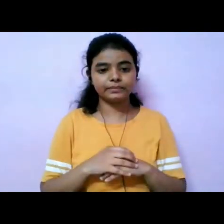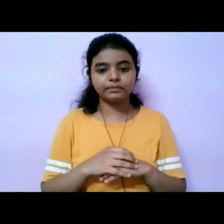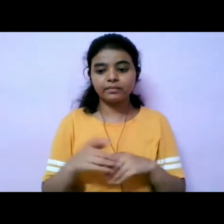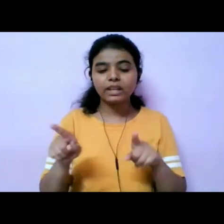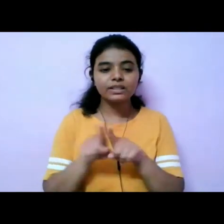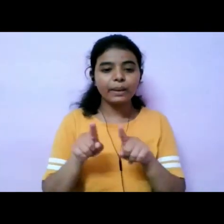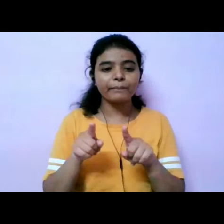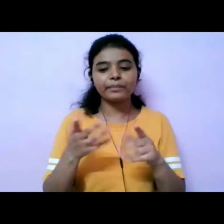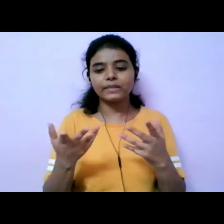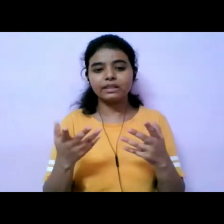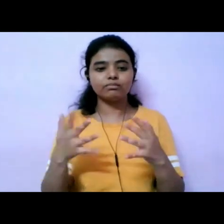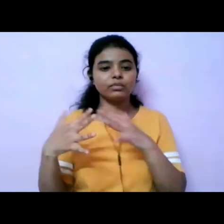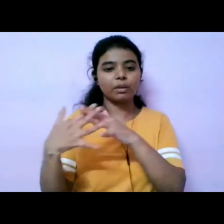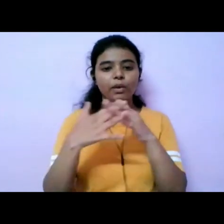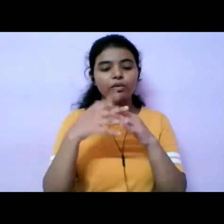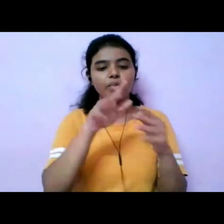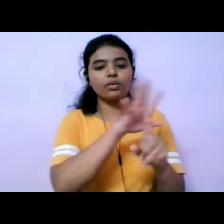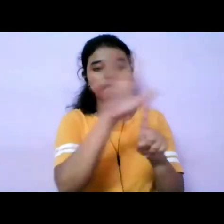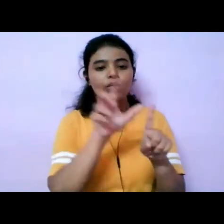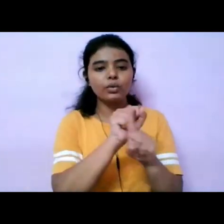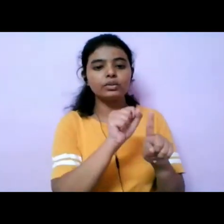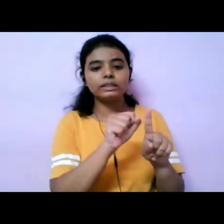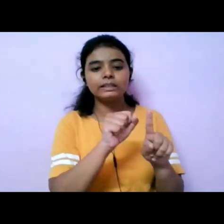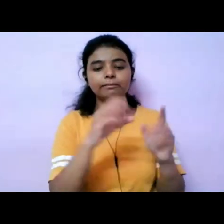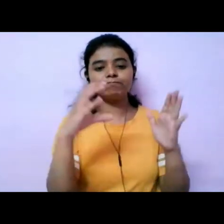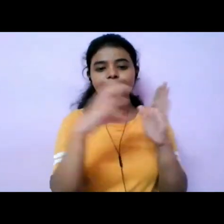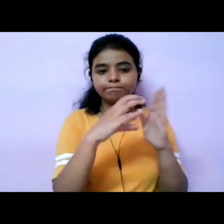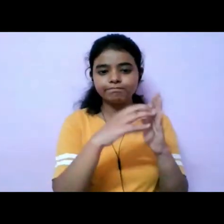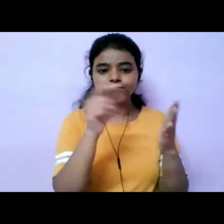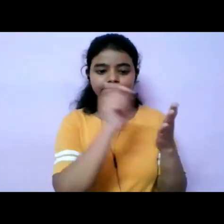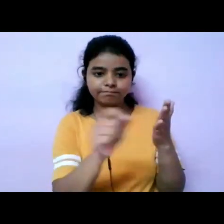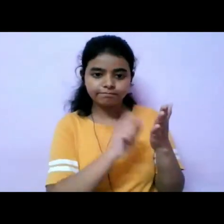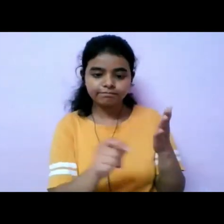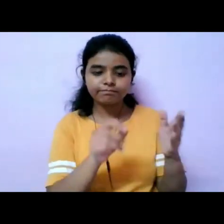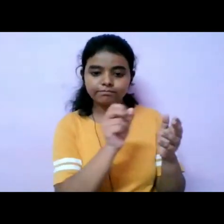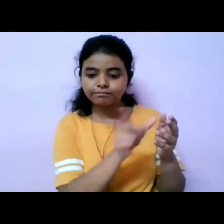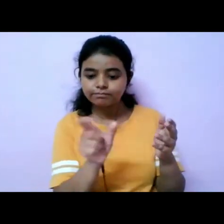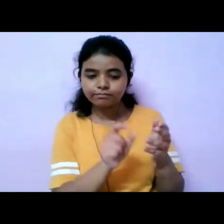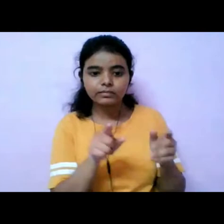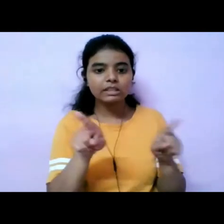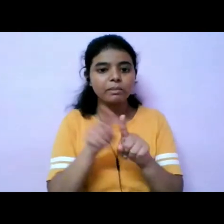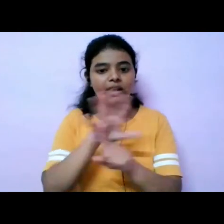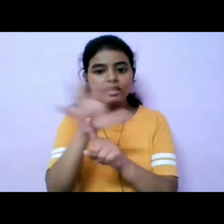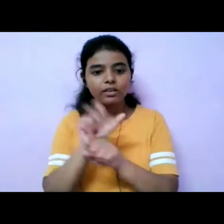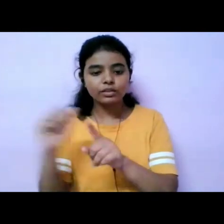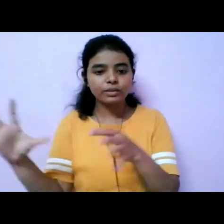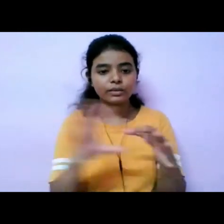American culture gains from its dialogue with the artistic and intellectual riches of other cultures.